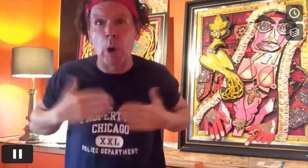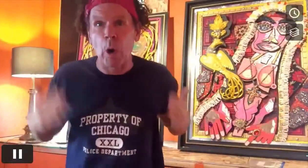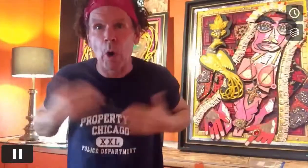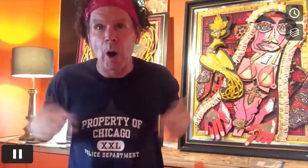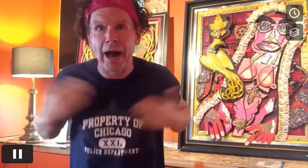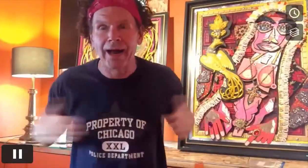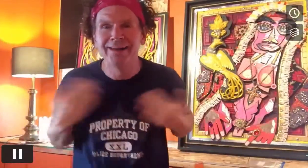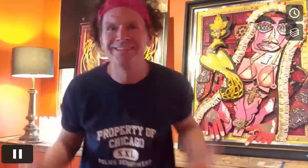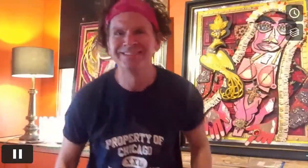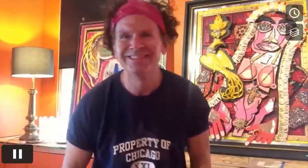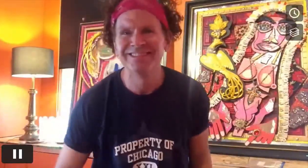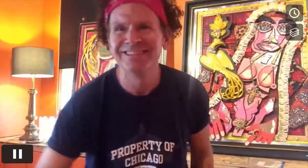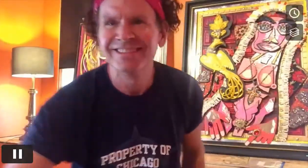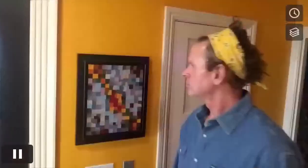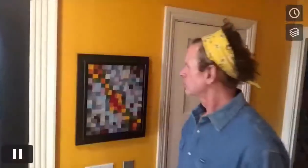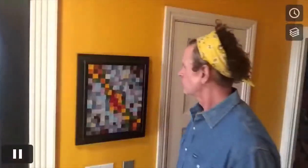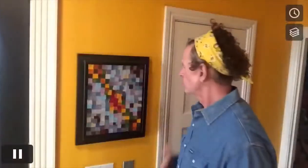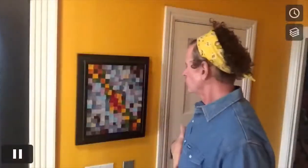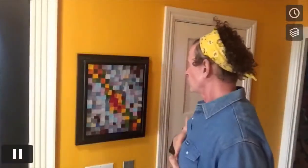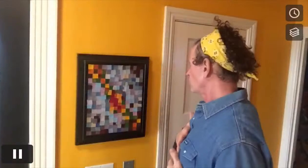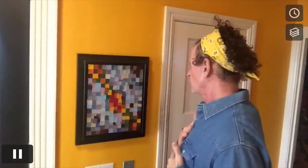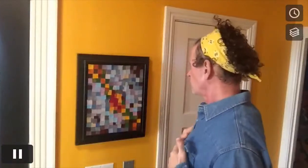Tears of joy.